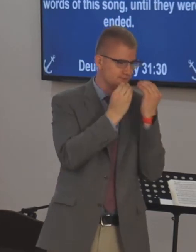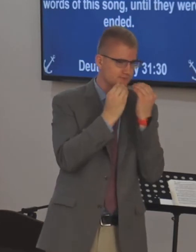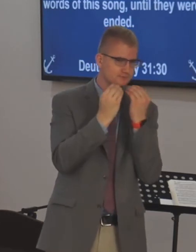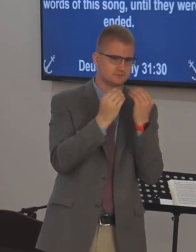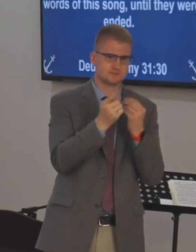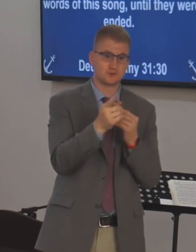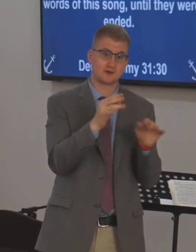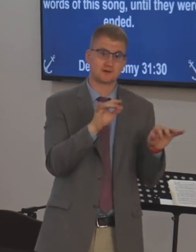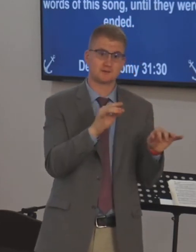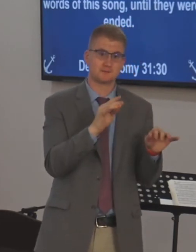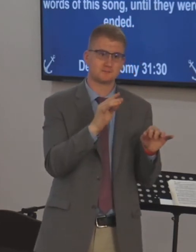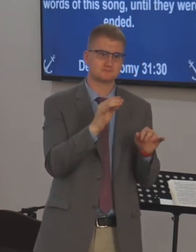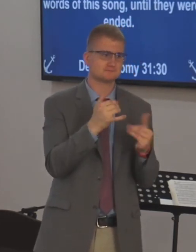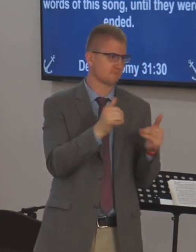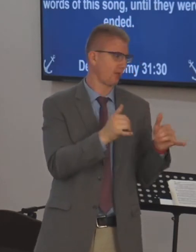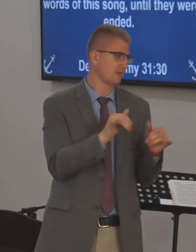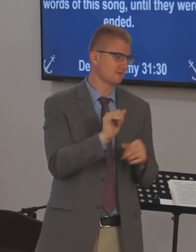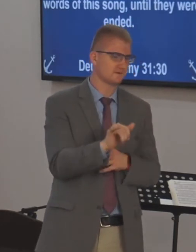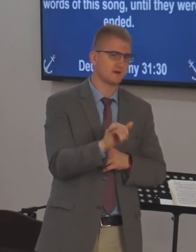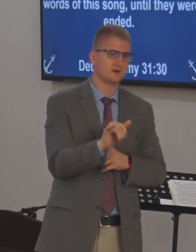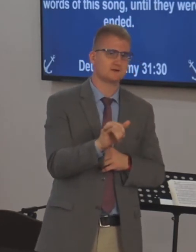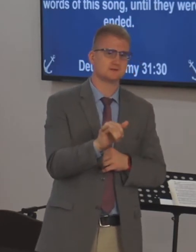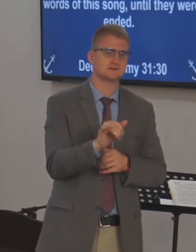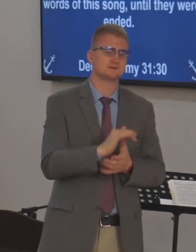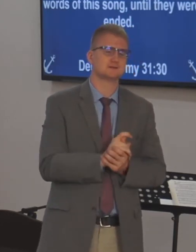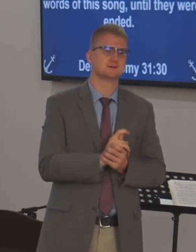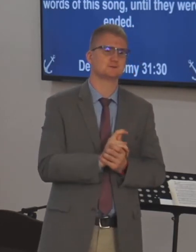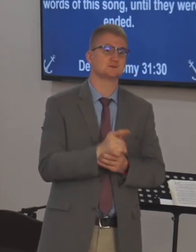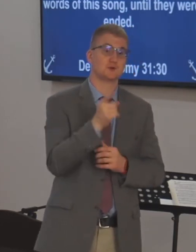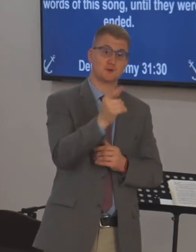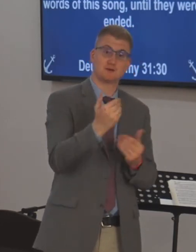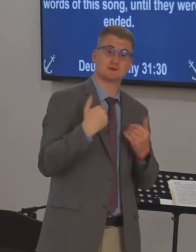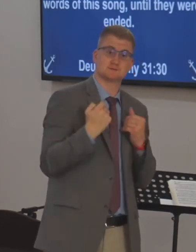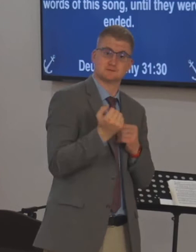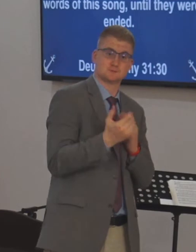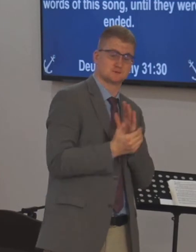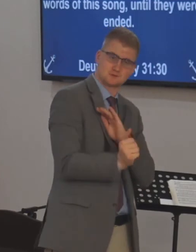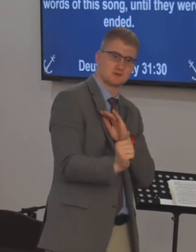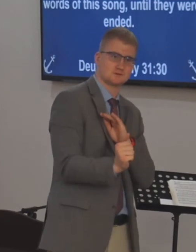I heard him playing gospel music with it. So he's got some talent.